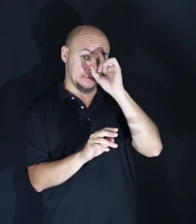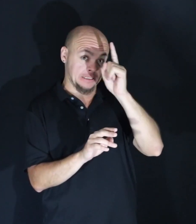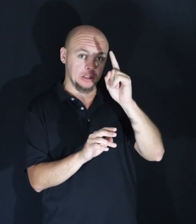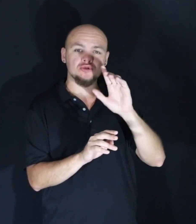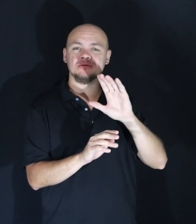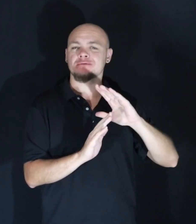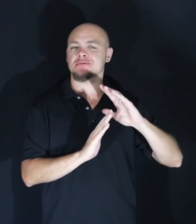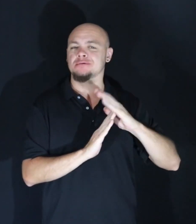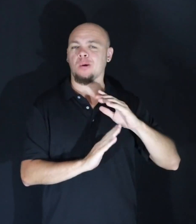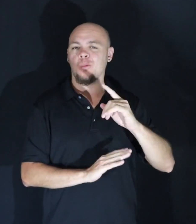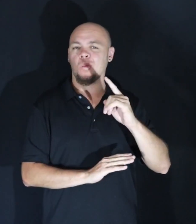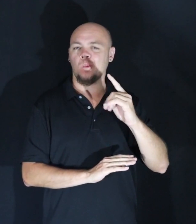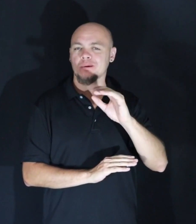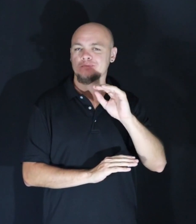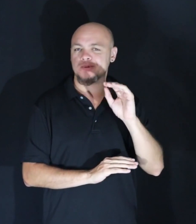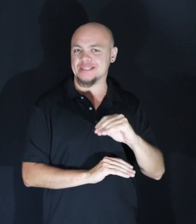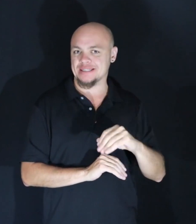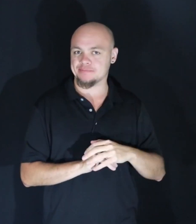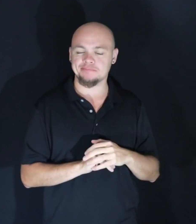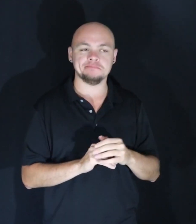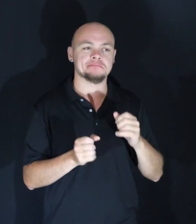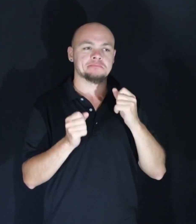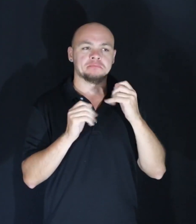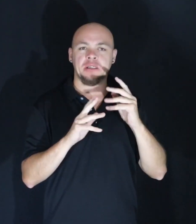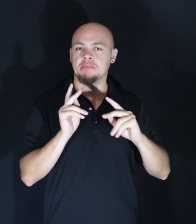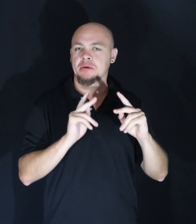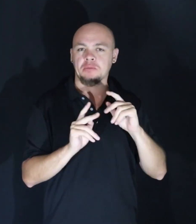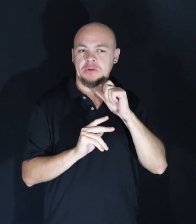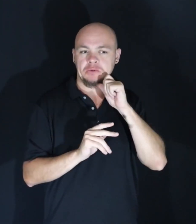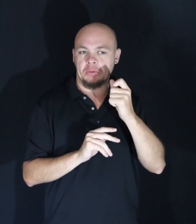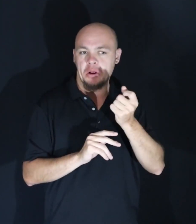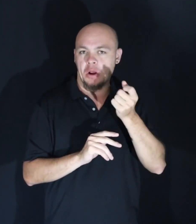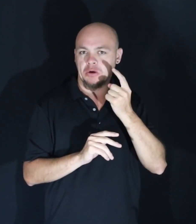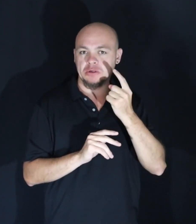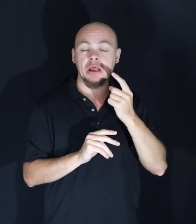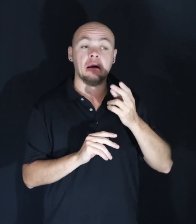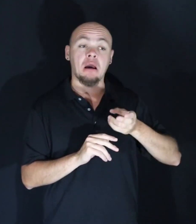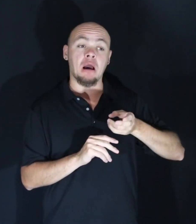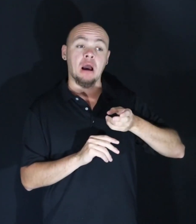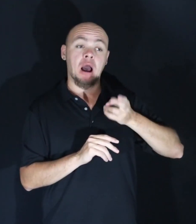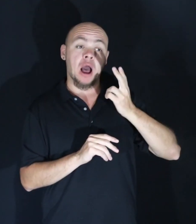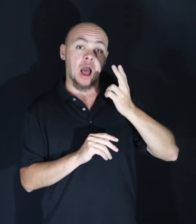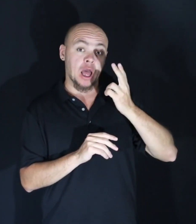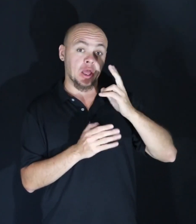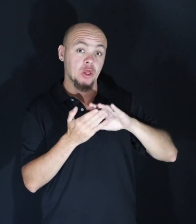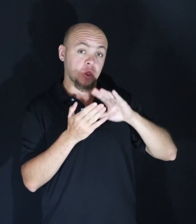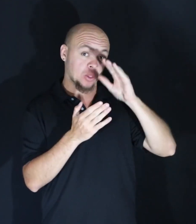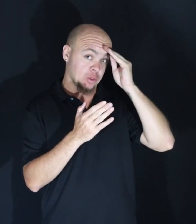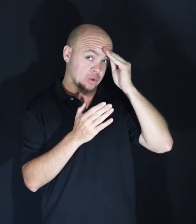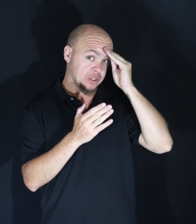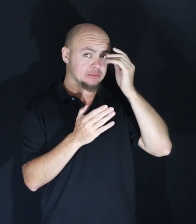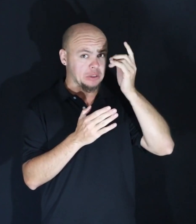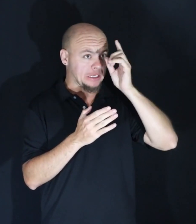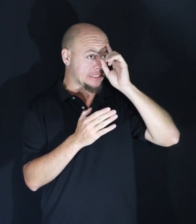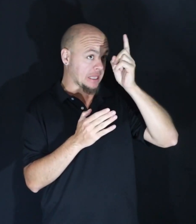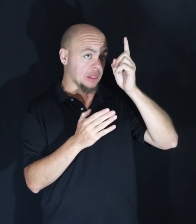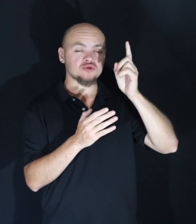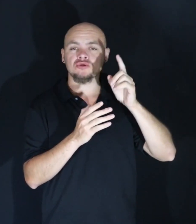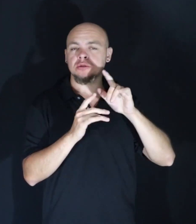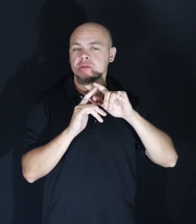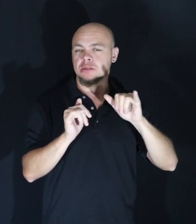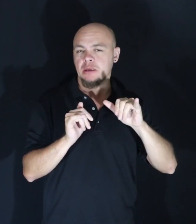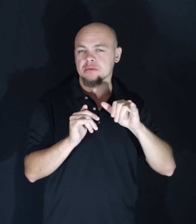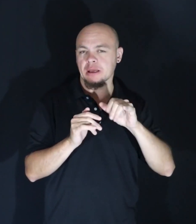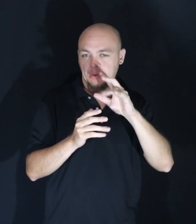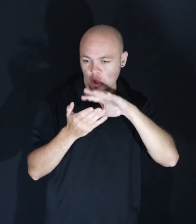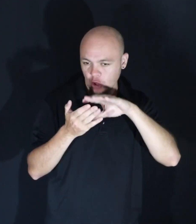age. Many people don't understand that high intelligence and a learning disability can coexist. As a society, we